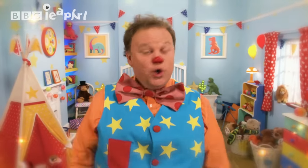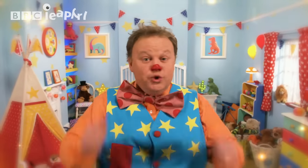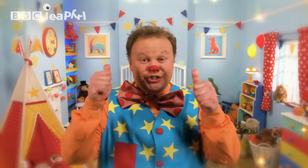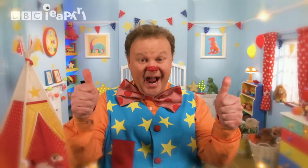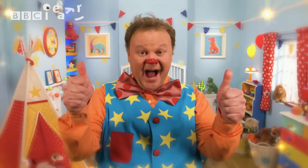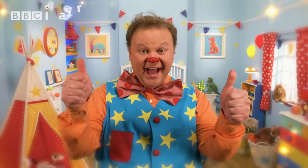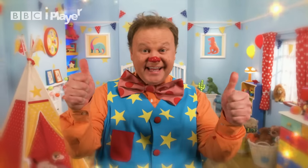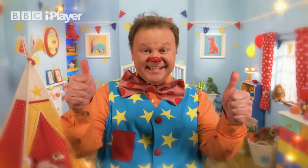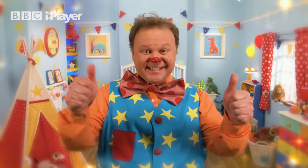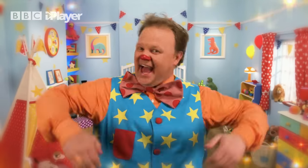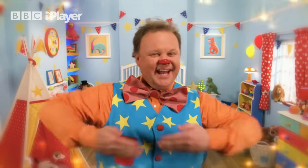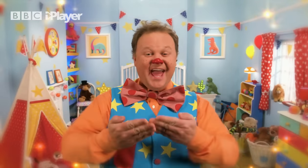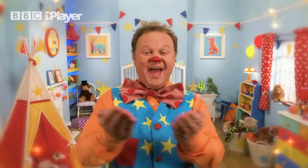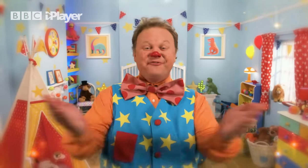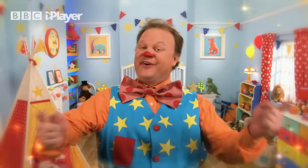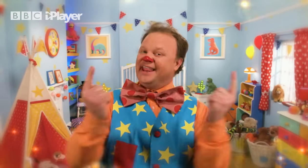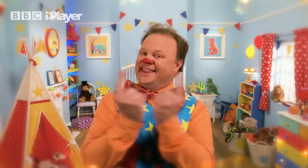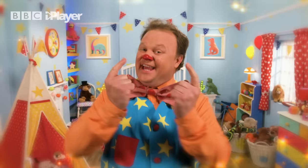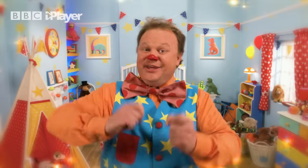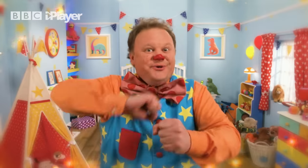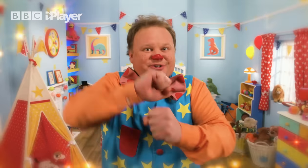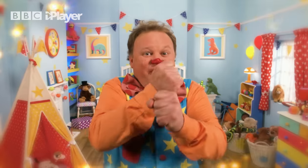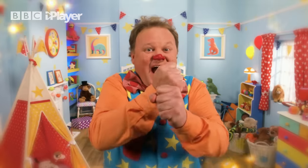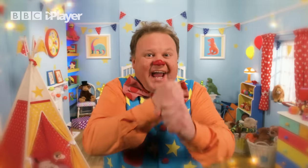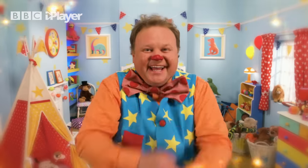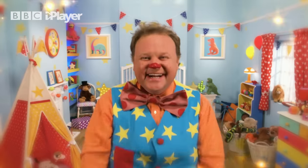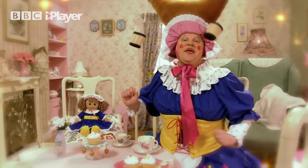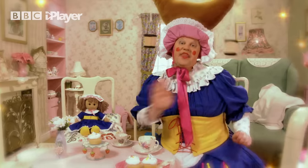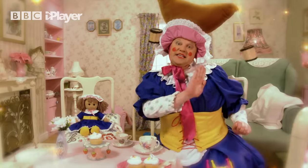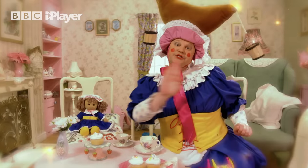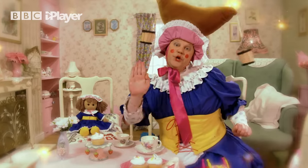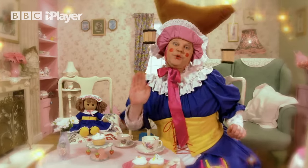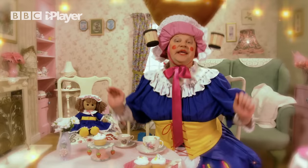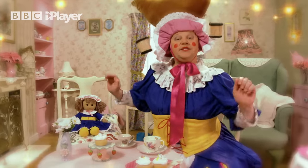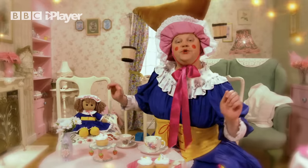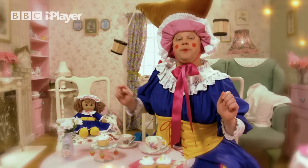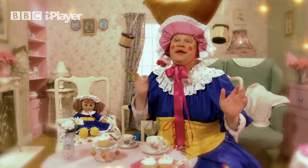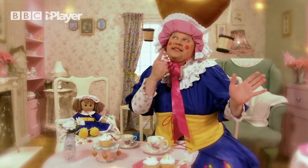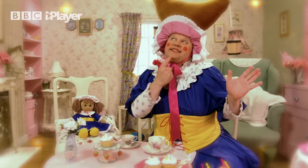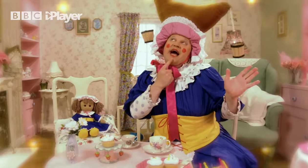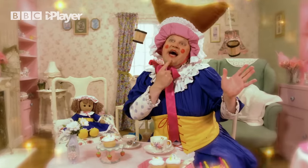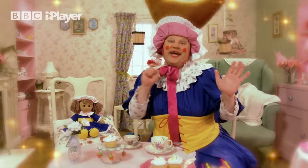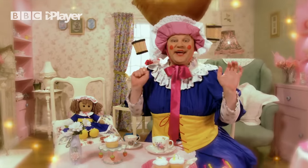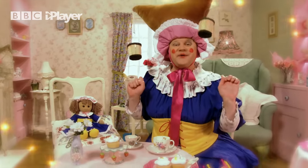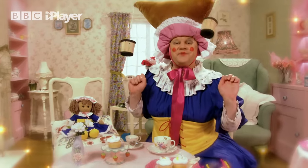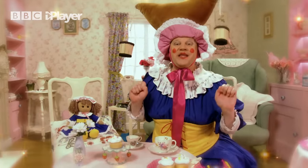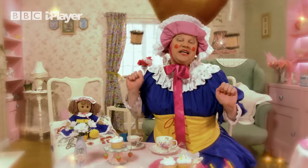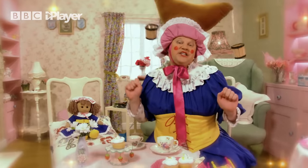who shines at everything you try. There's no need to be shy, just